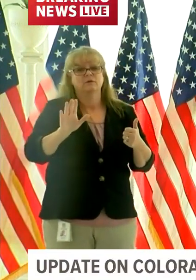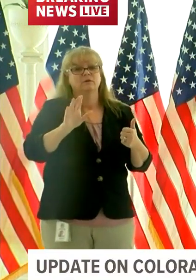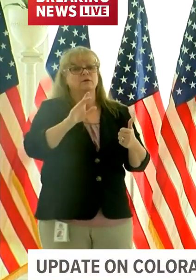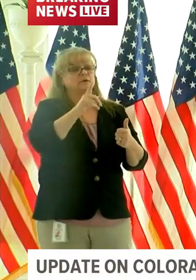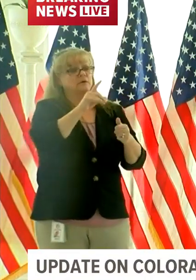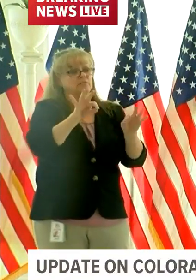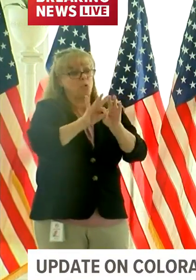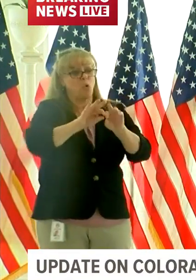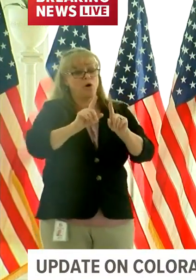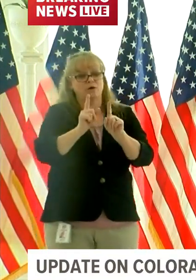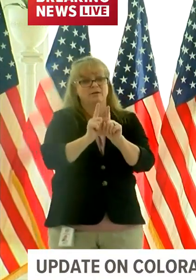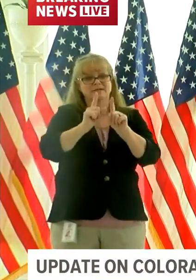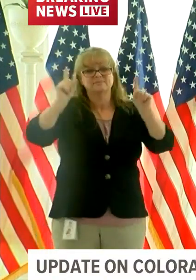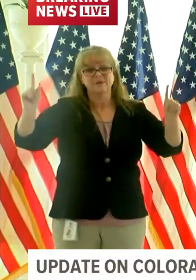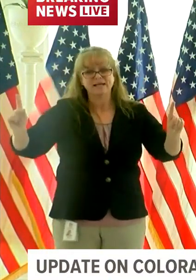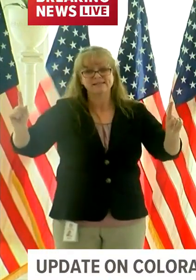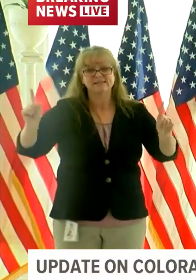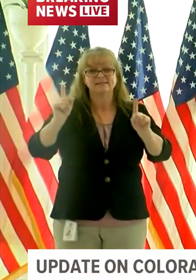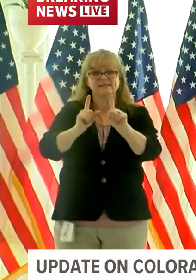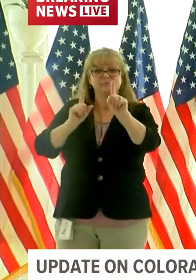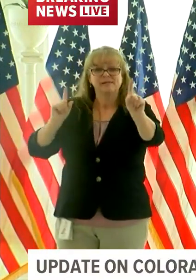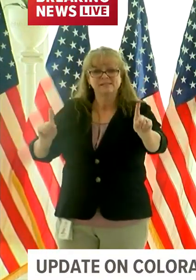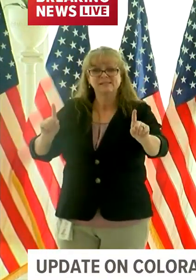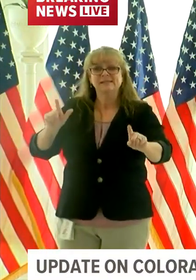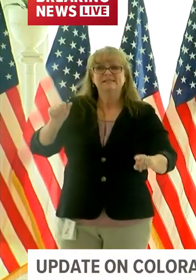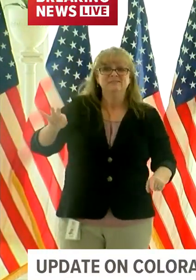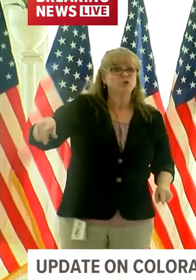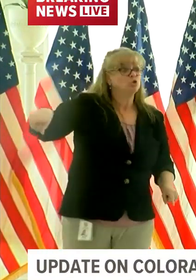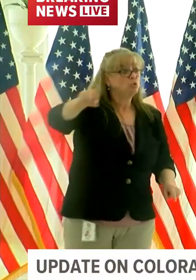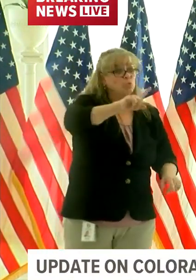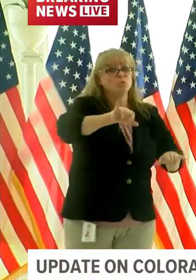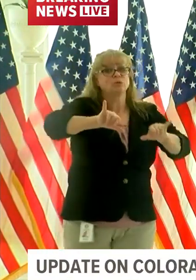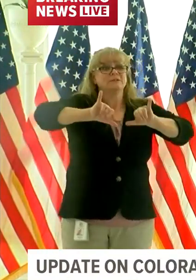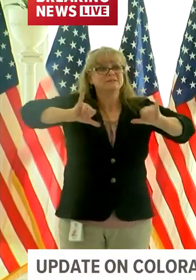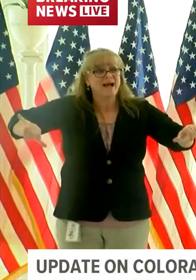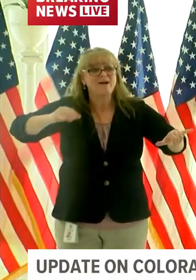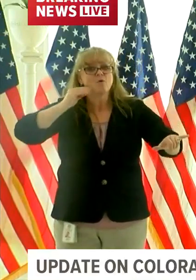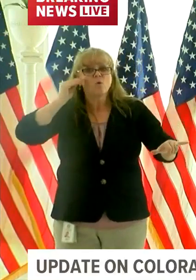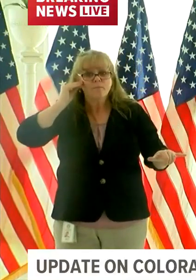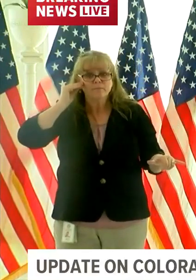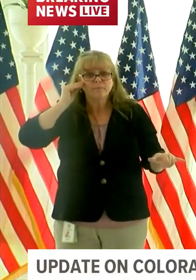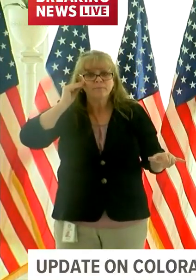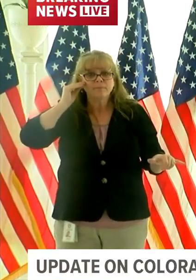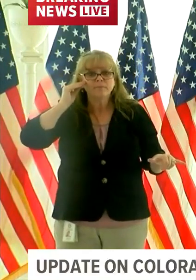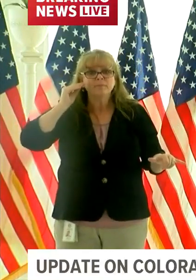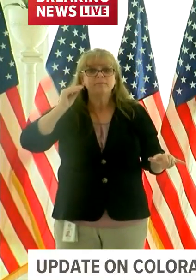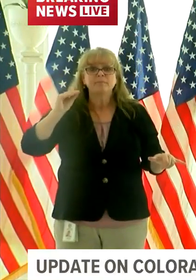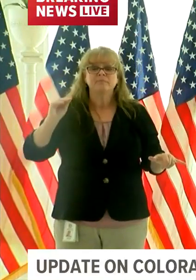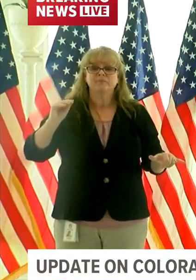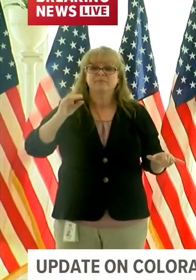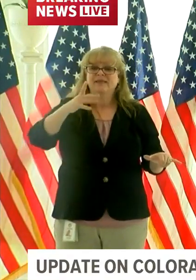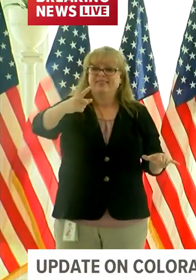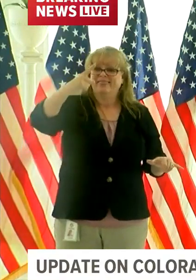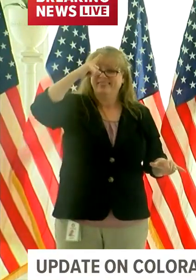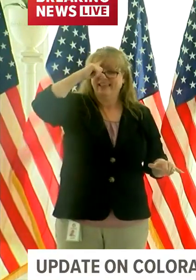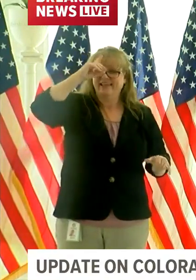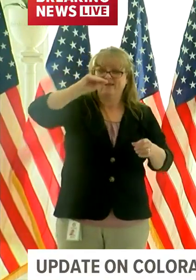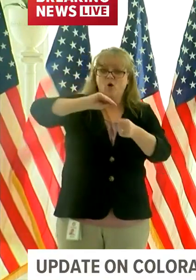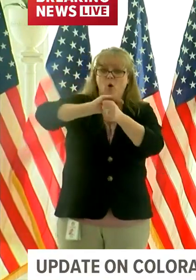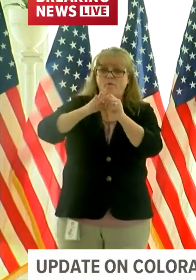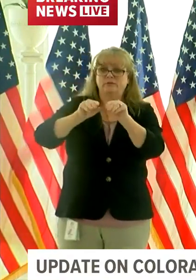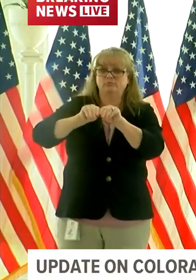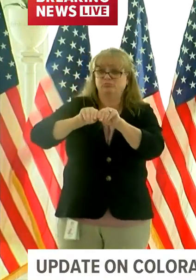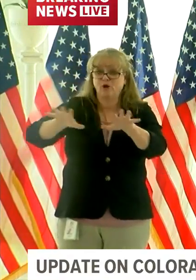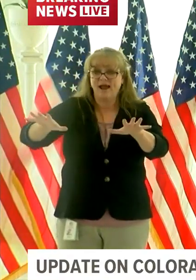longer. If Coloradans are succeeding in staying at home, with the timeline of the virus, meaning everything we've talked about, the time